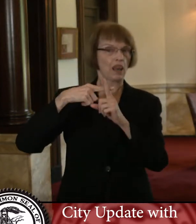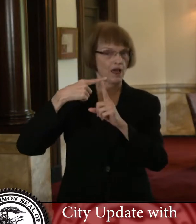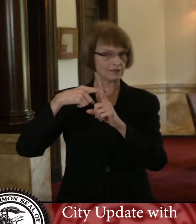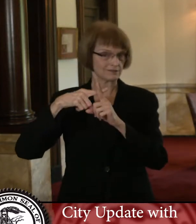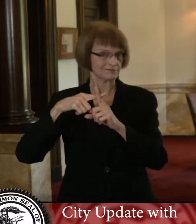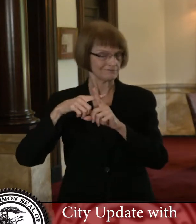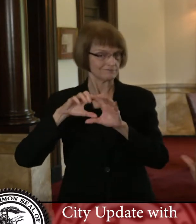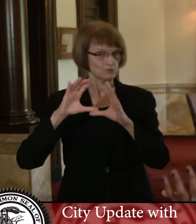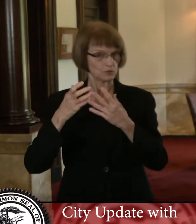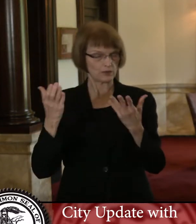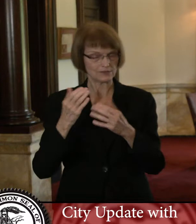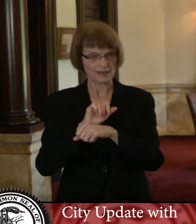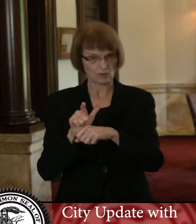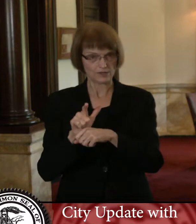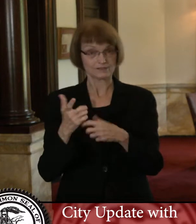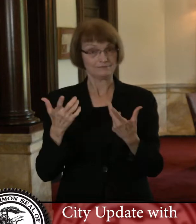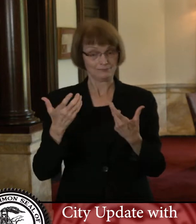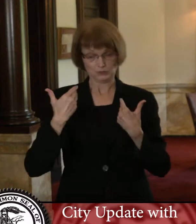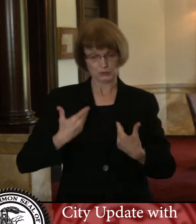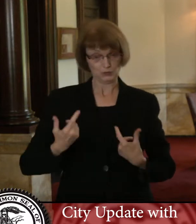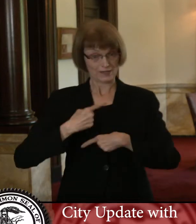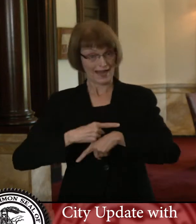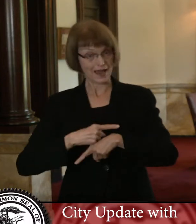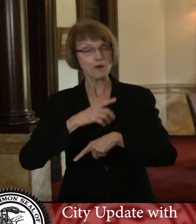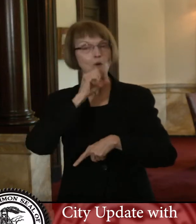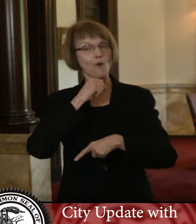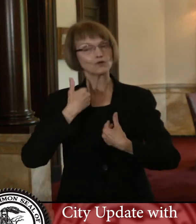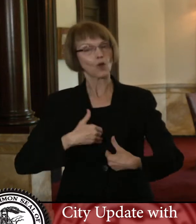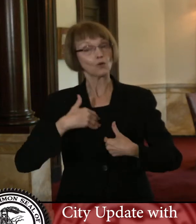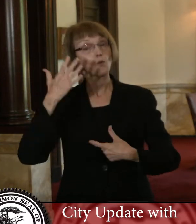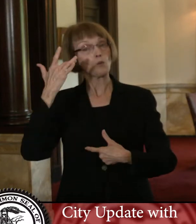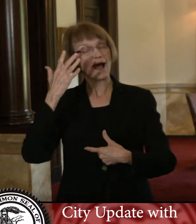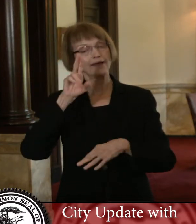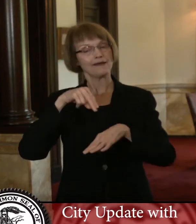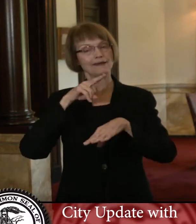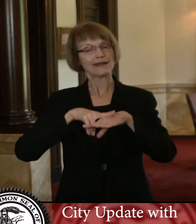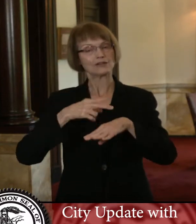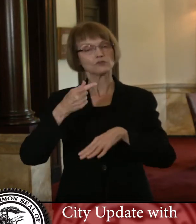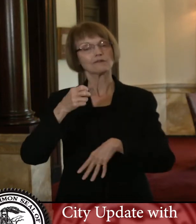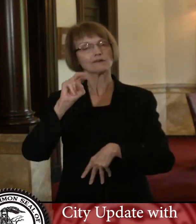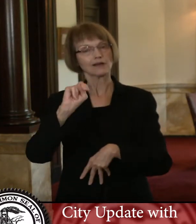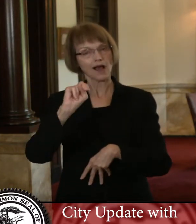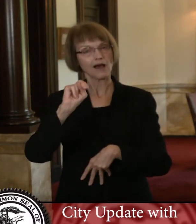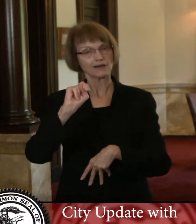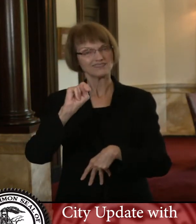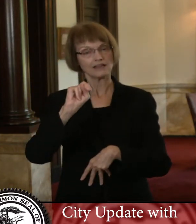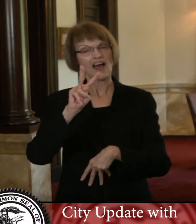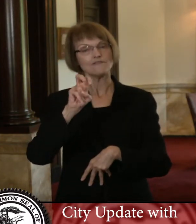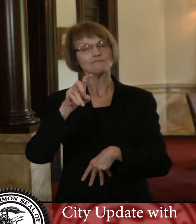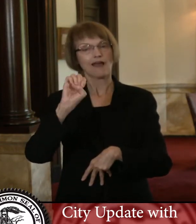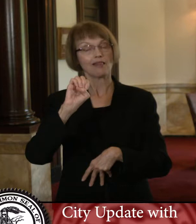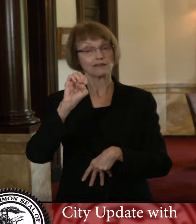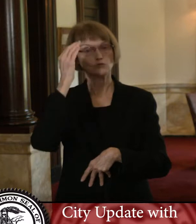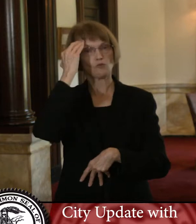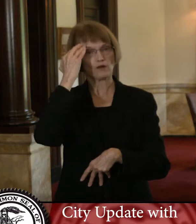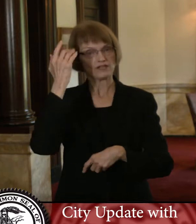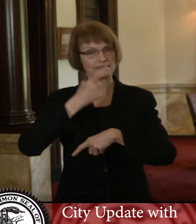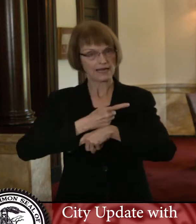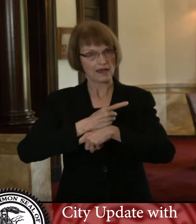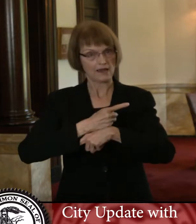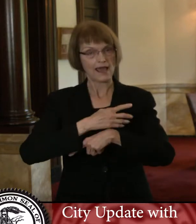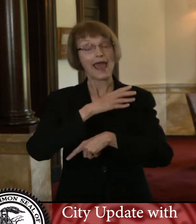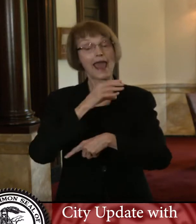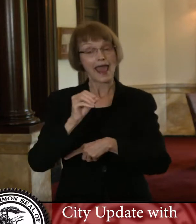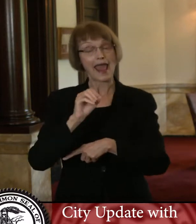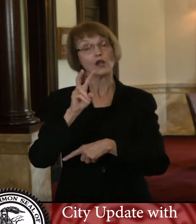wearing orange, or my variety of orange today, to mark National Violence Awareness Day and Wear